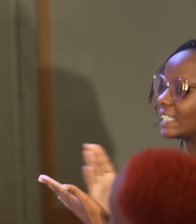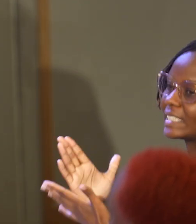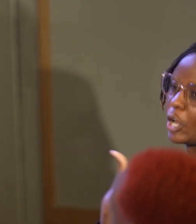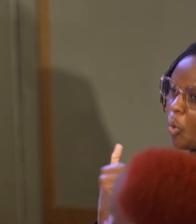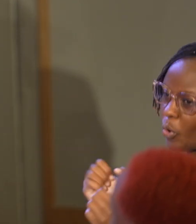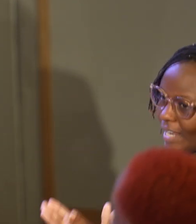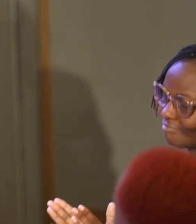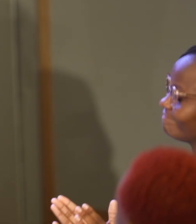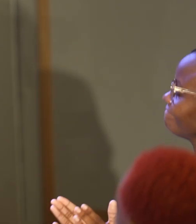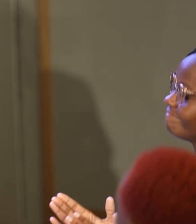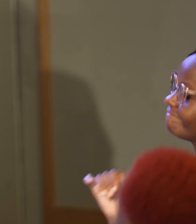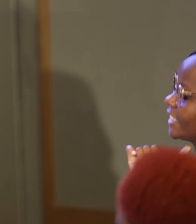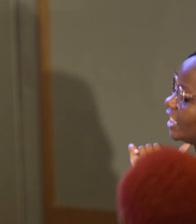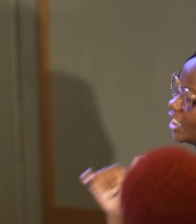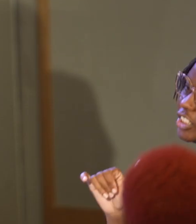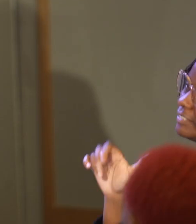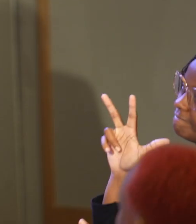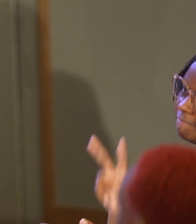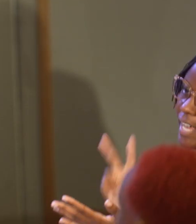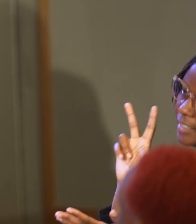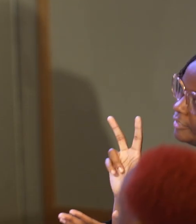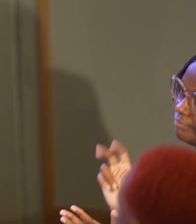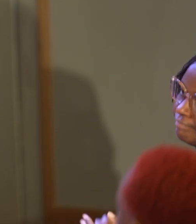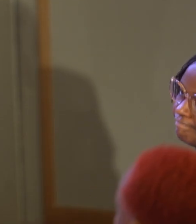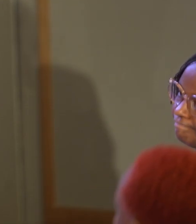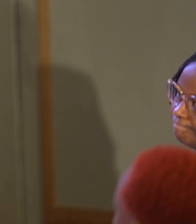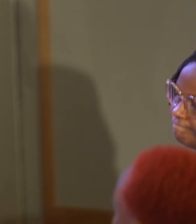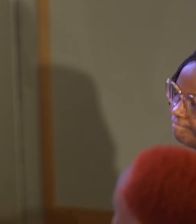not a valid standard.